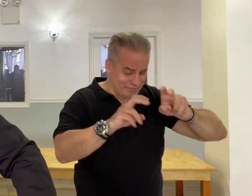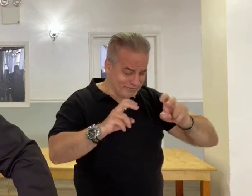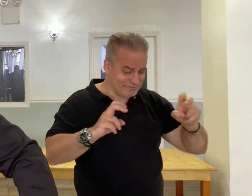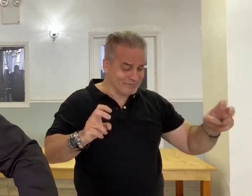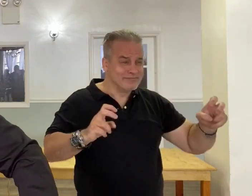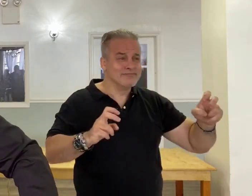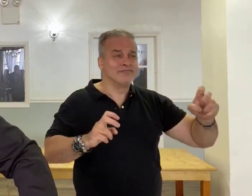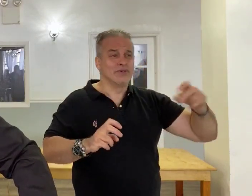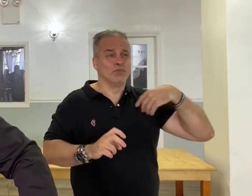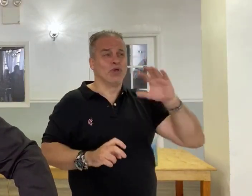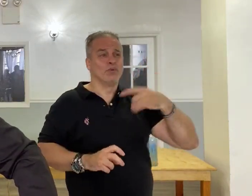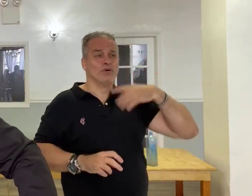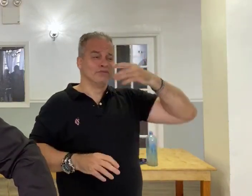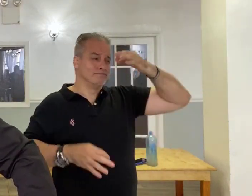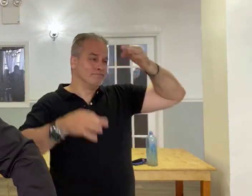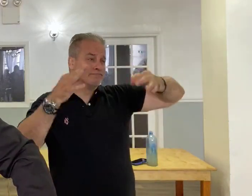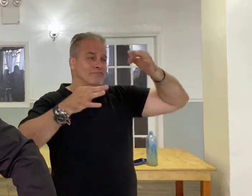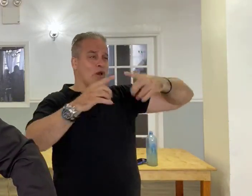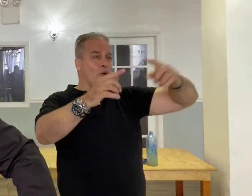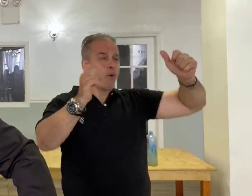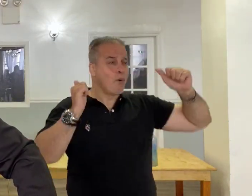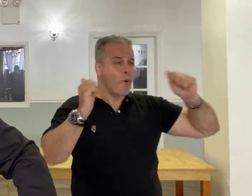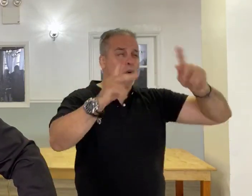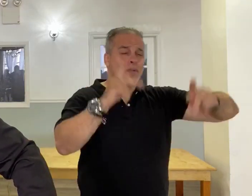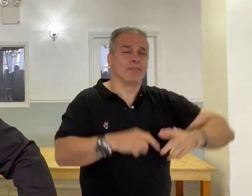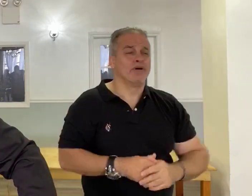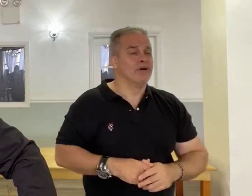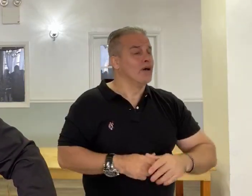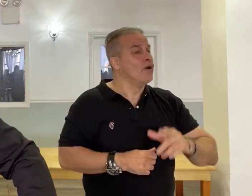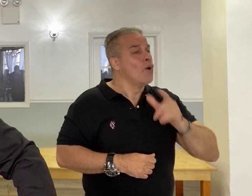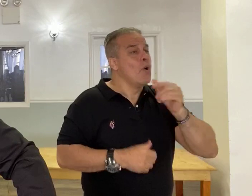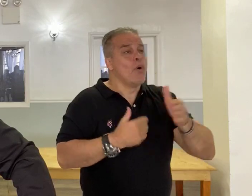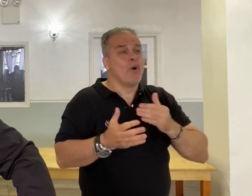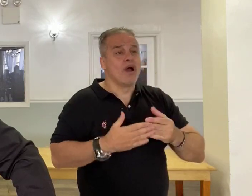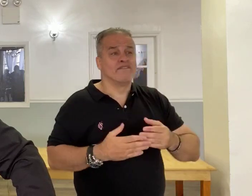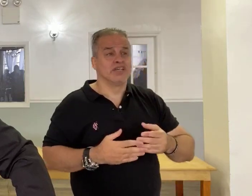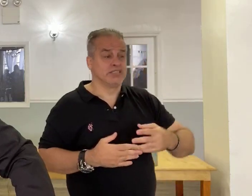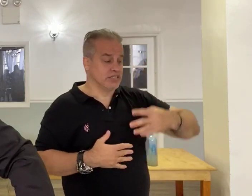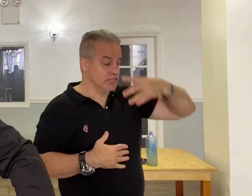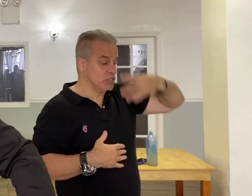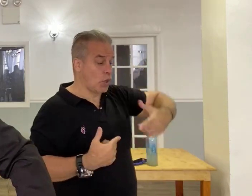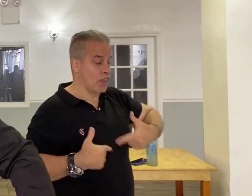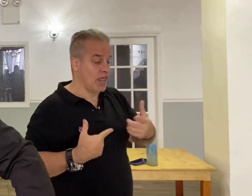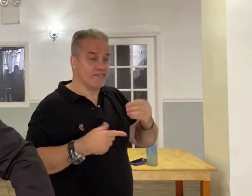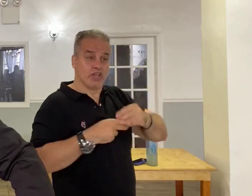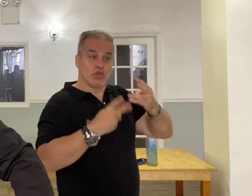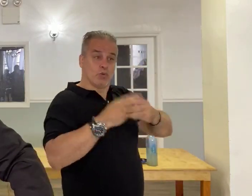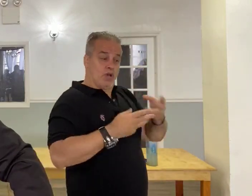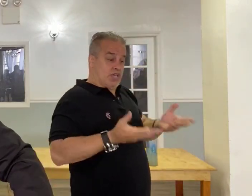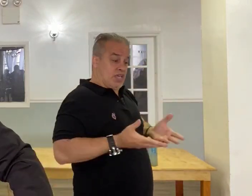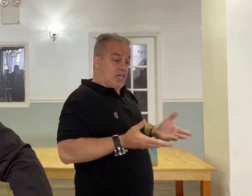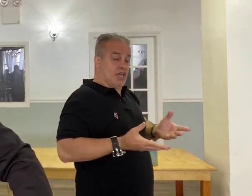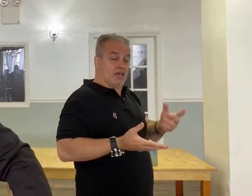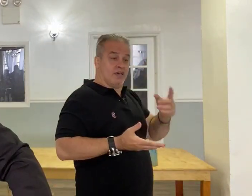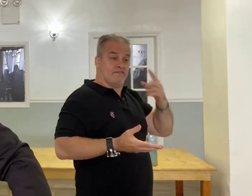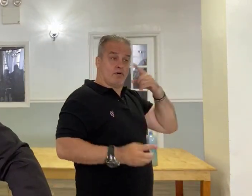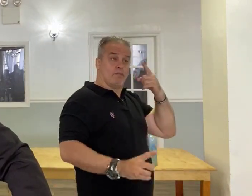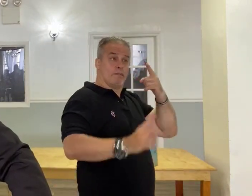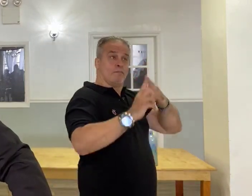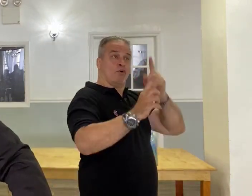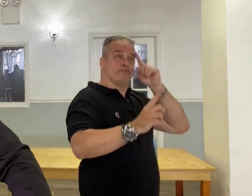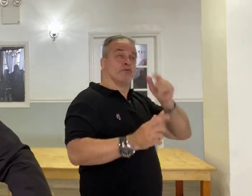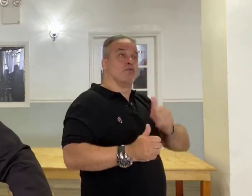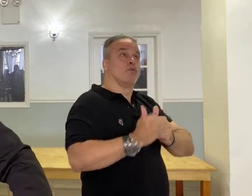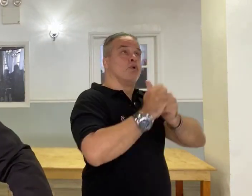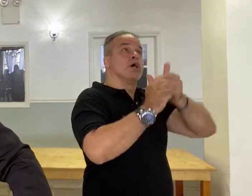Israel. And everyone that hath forsaken houses, or brethren, or sisters, or father, or mother, or wife, or children, or lands, for my name's sake,